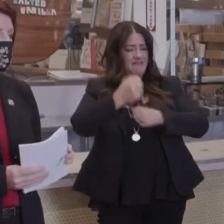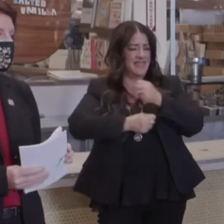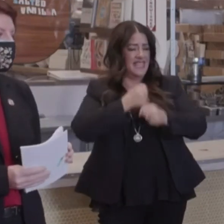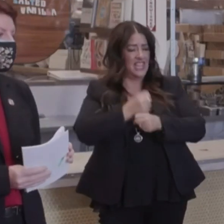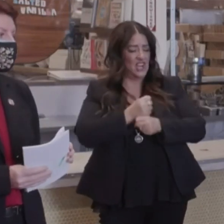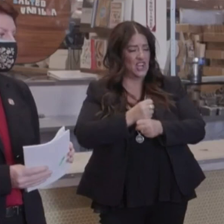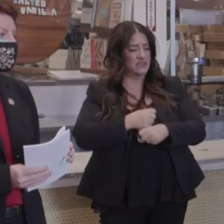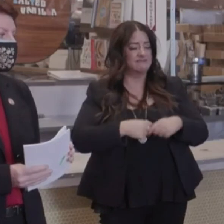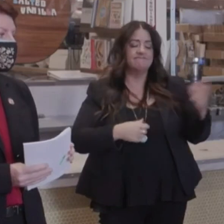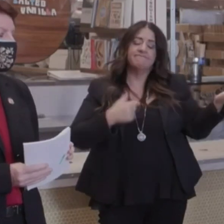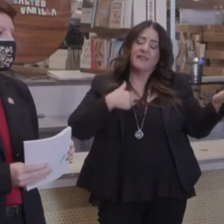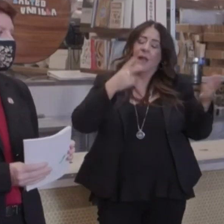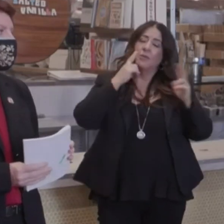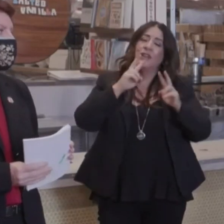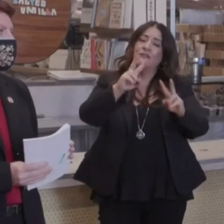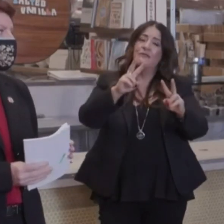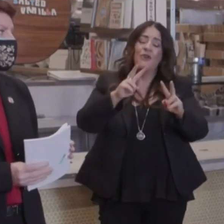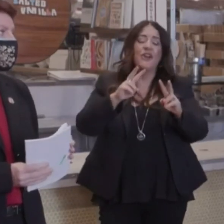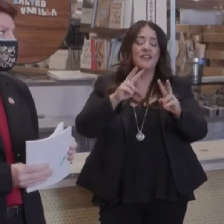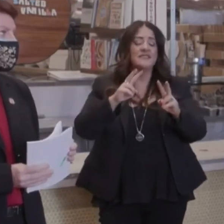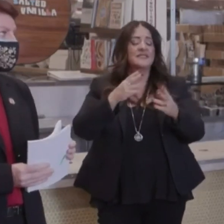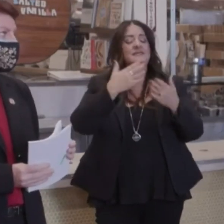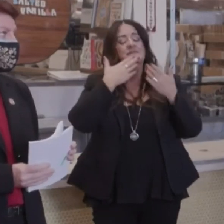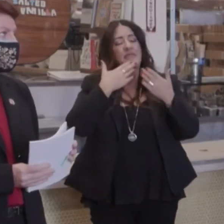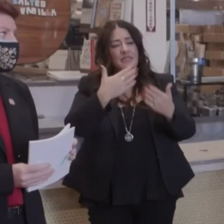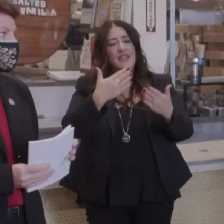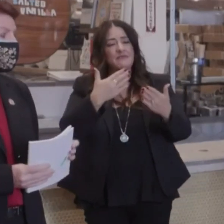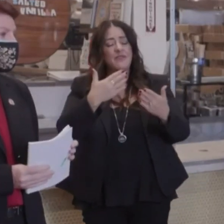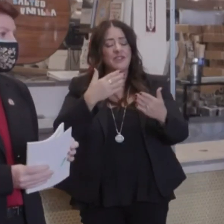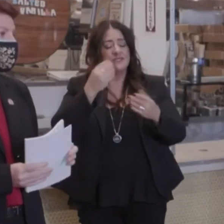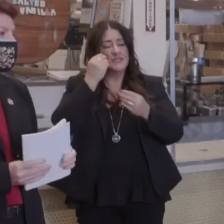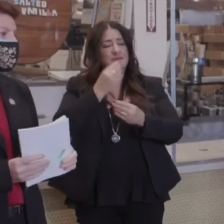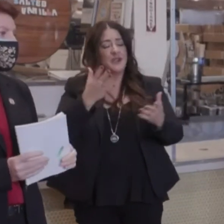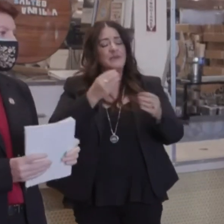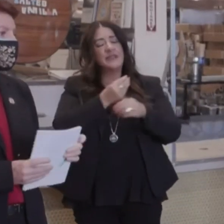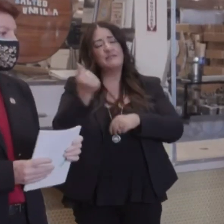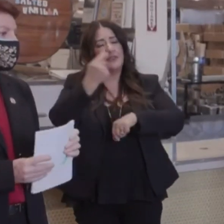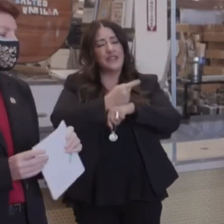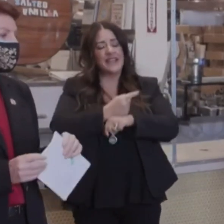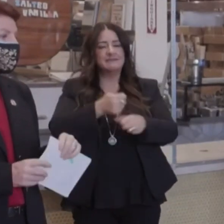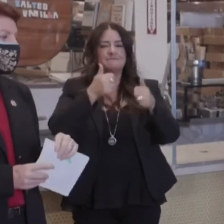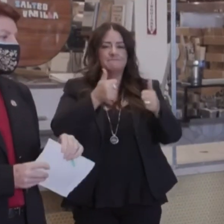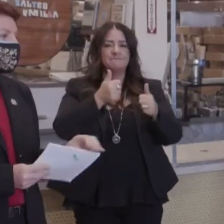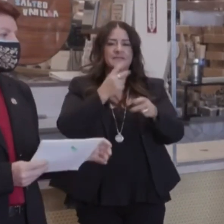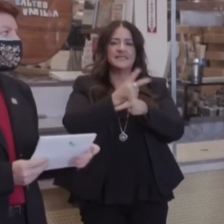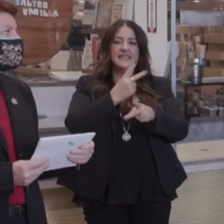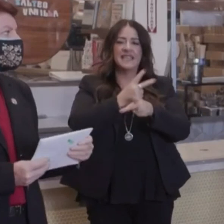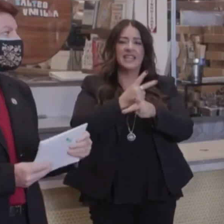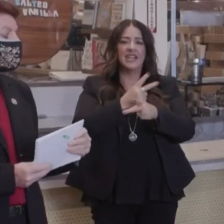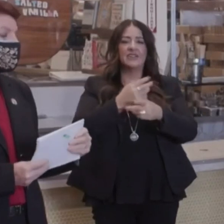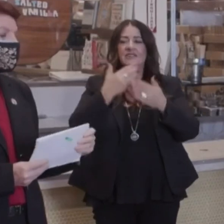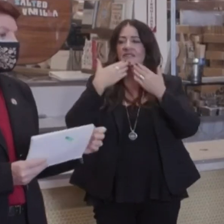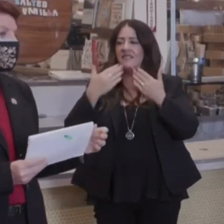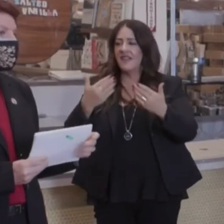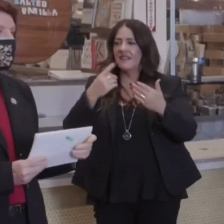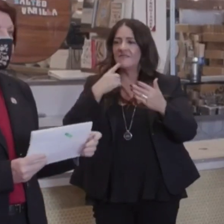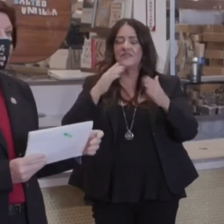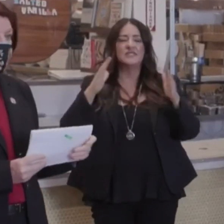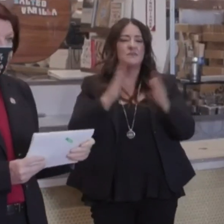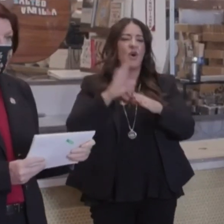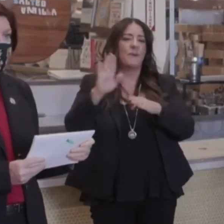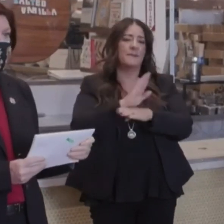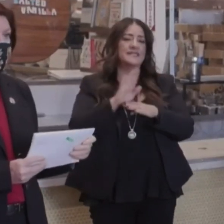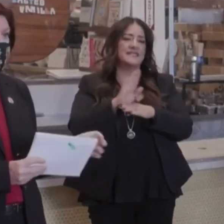about the details of our efforts in the next few days. I appreciate it. Thank you, Errol, very, very much, and thank you again to this remarkable small